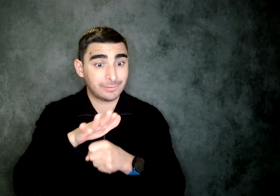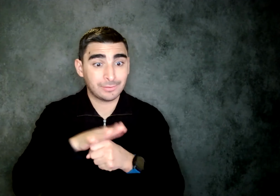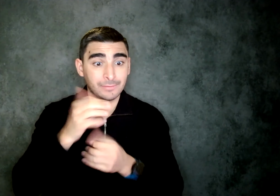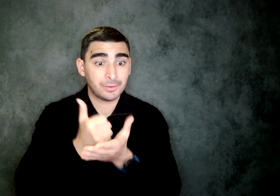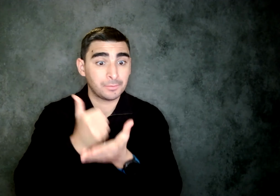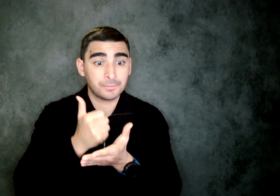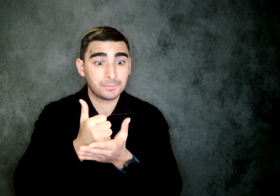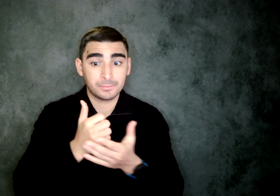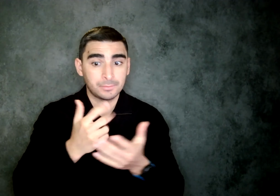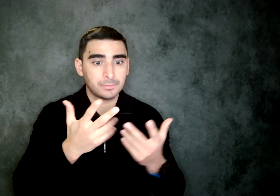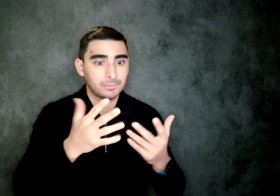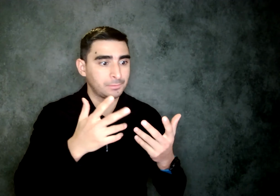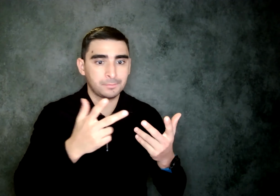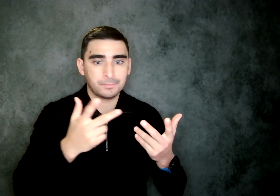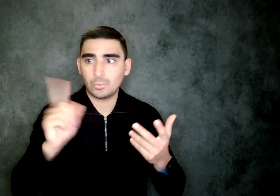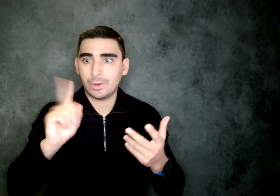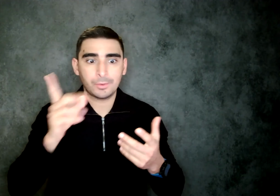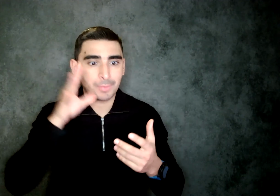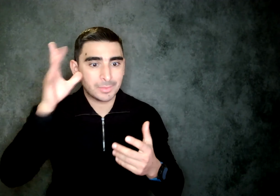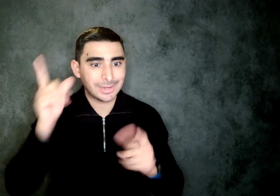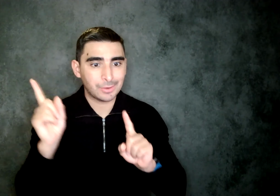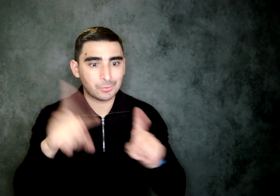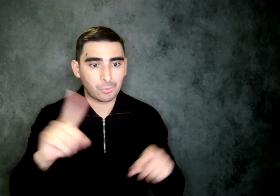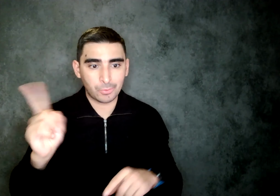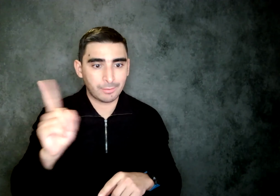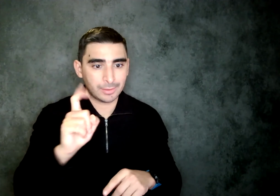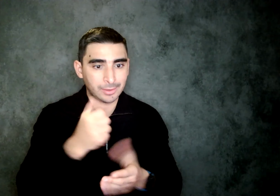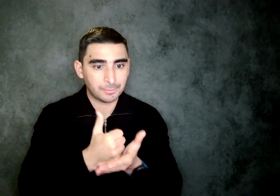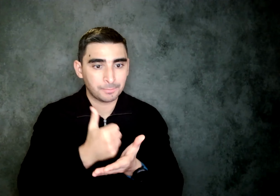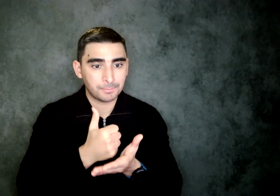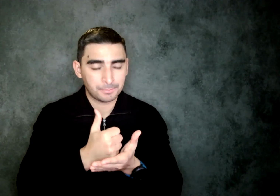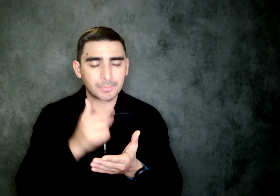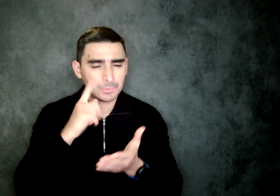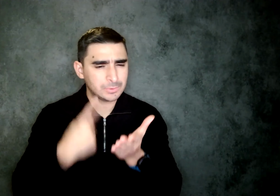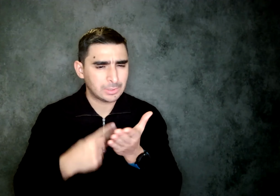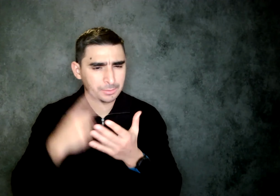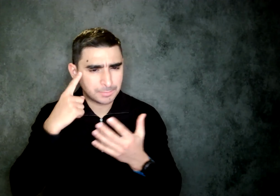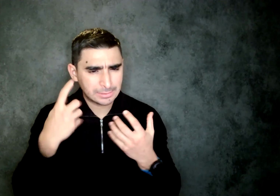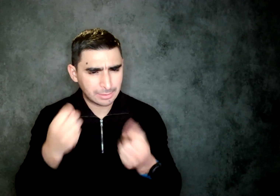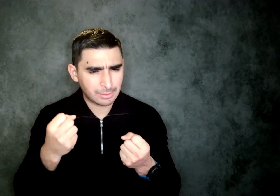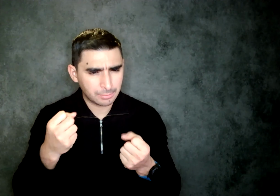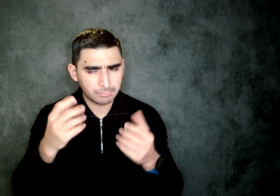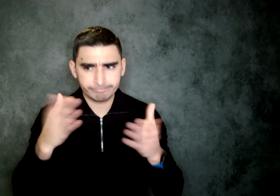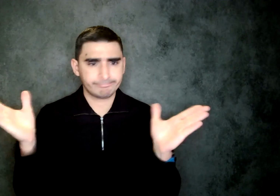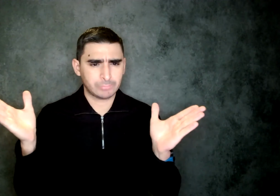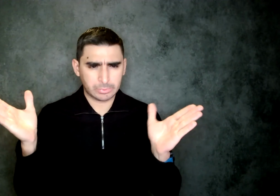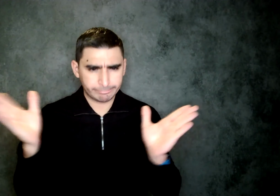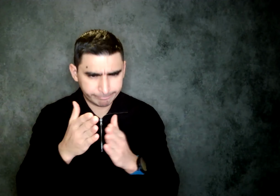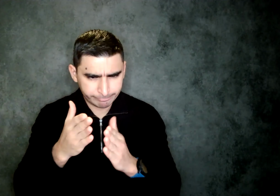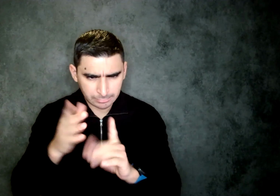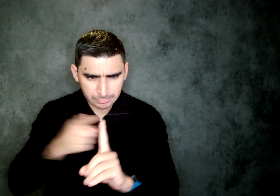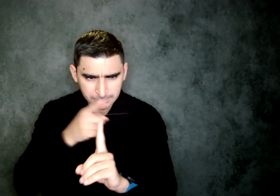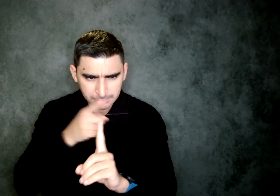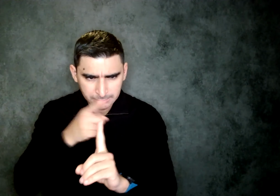place for the parents to go. And I'm gonna talk about mental health, but I'm going to be a little more specific. I'm going to talk about suicide,